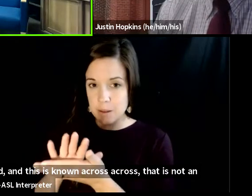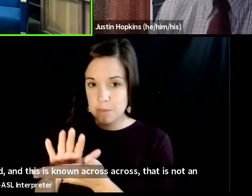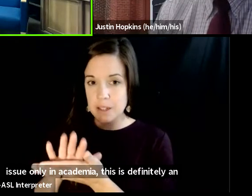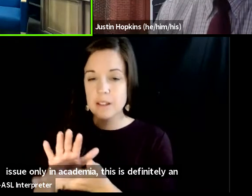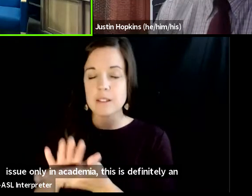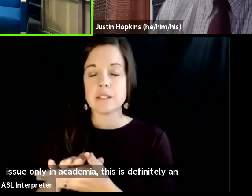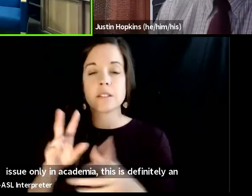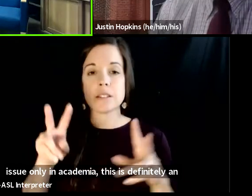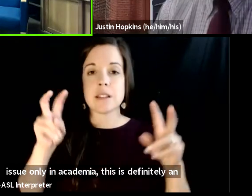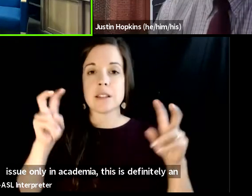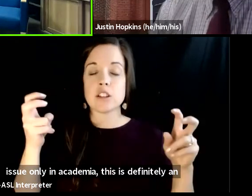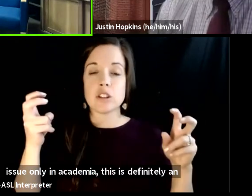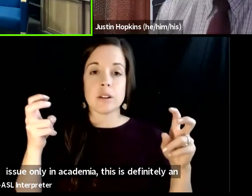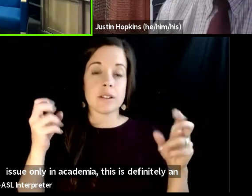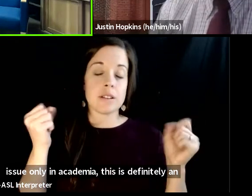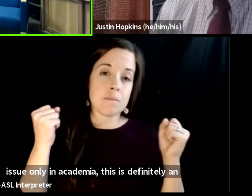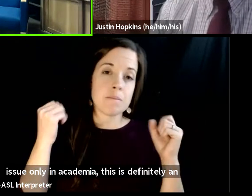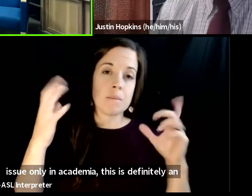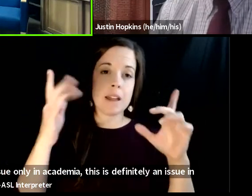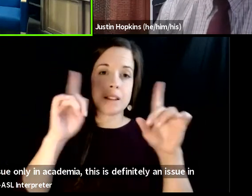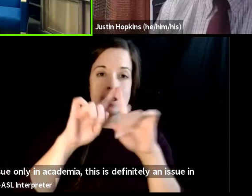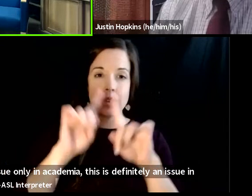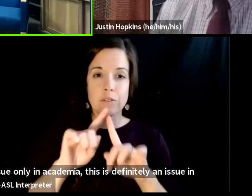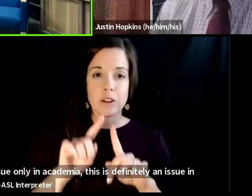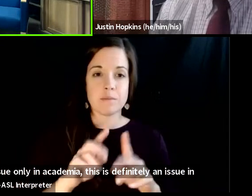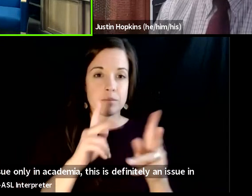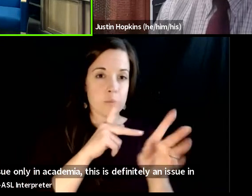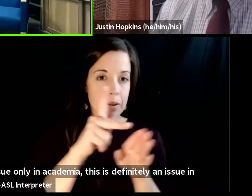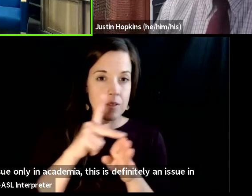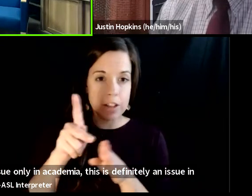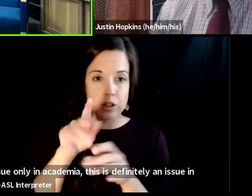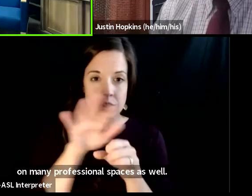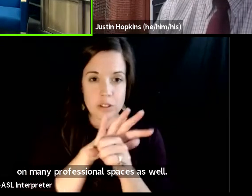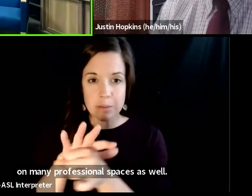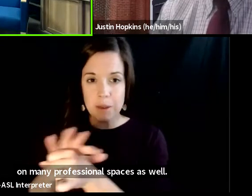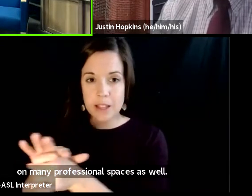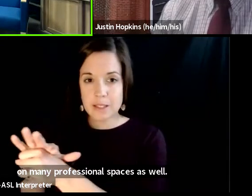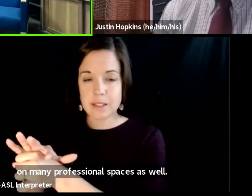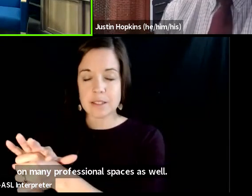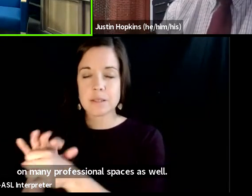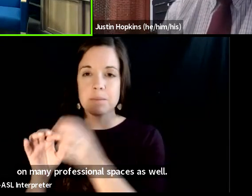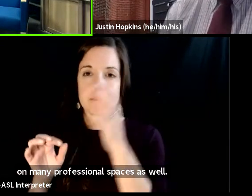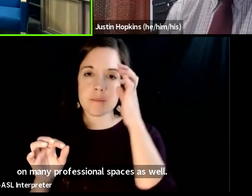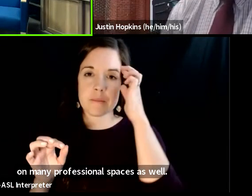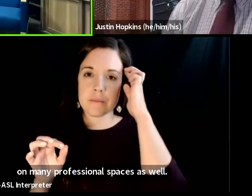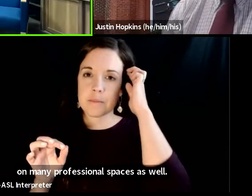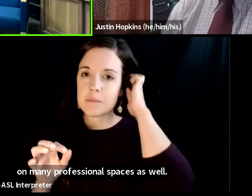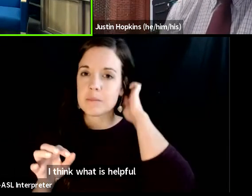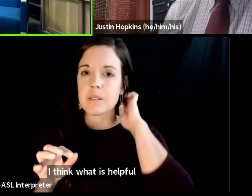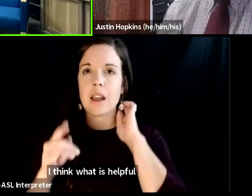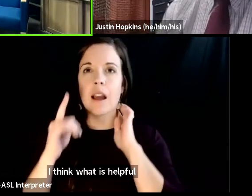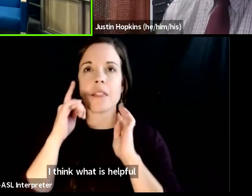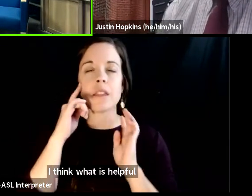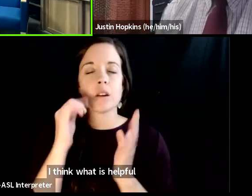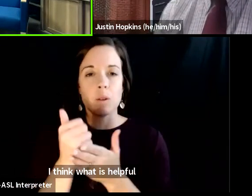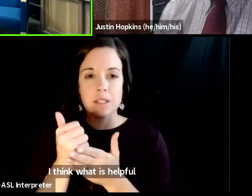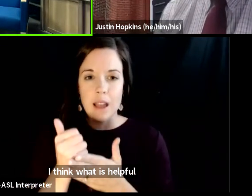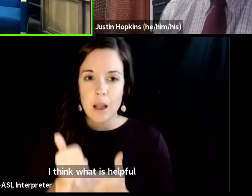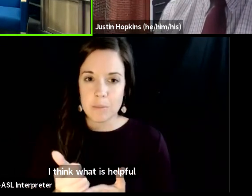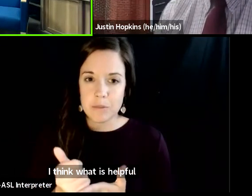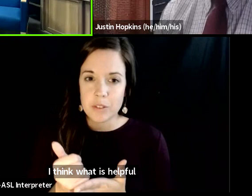an issue in many professional spaces as well. I think what is helpful